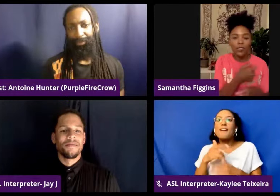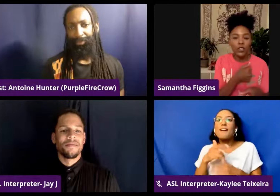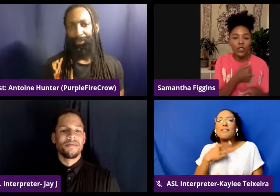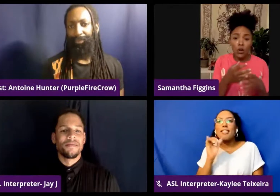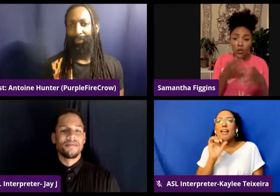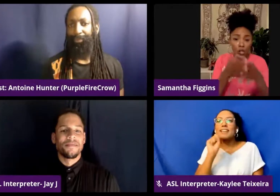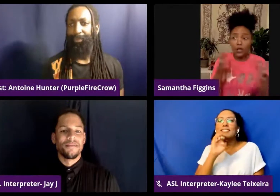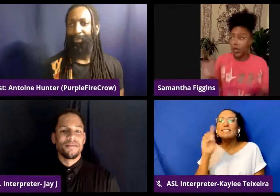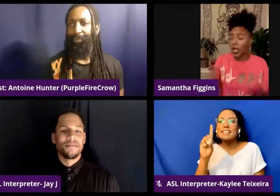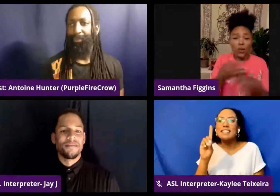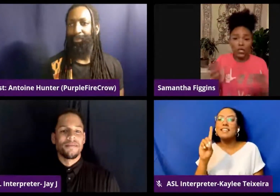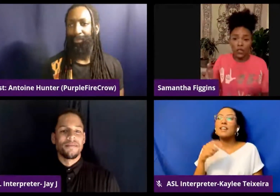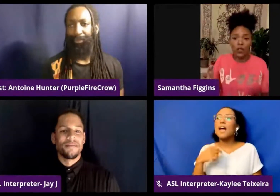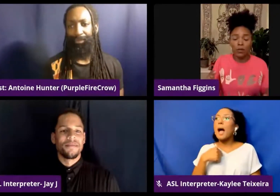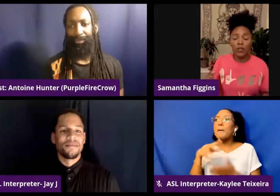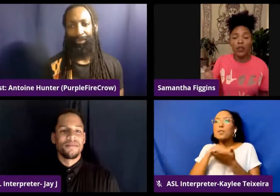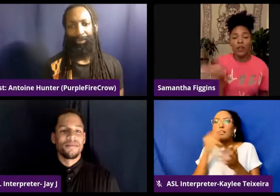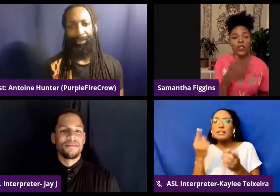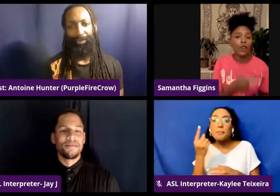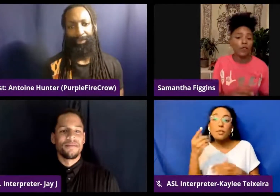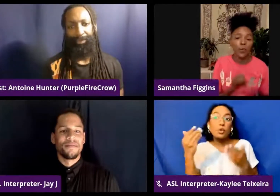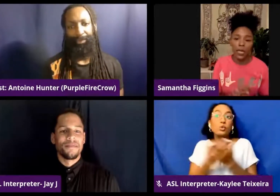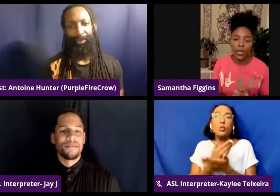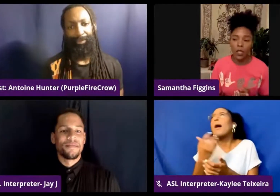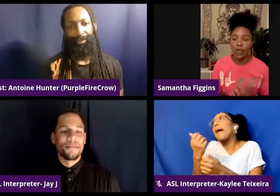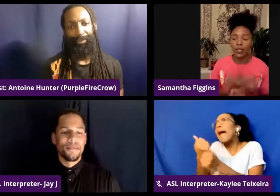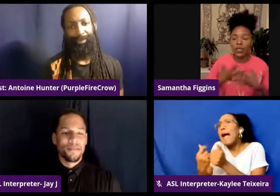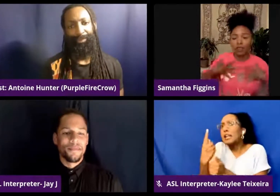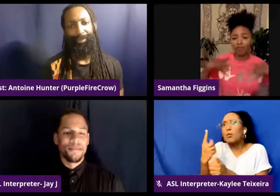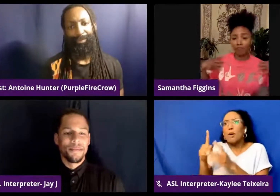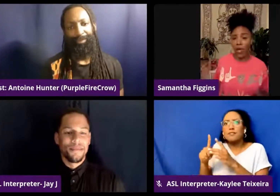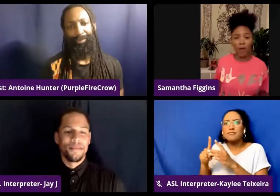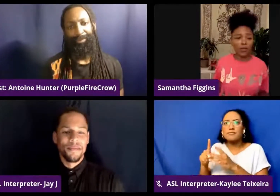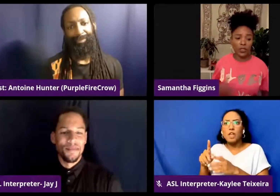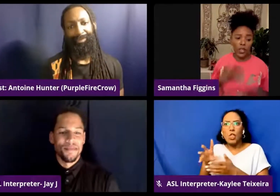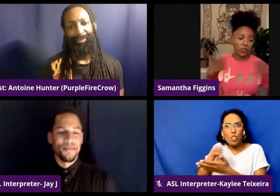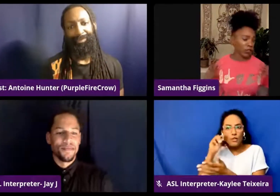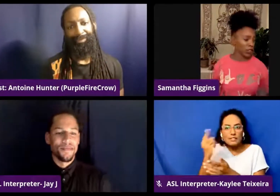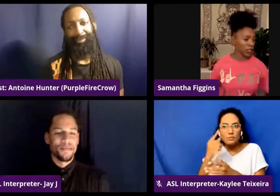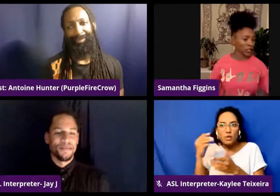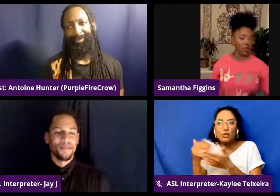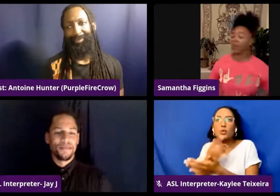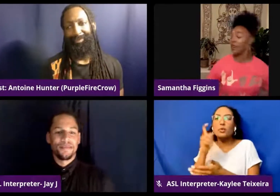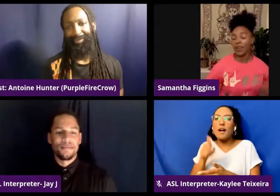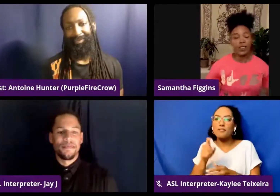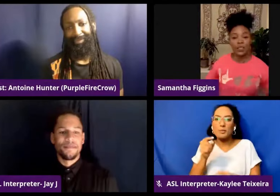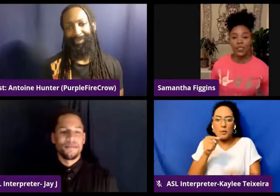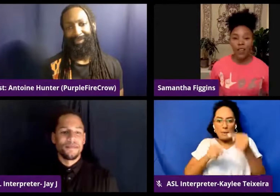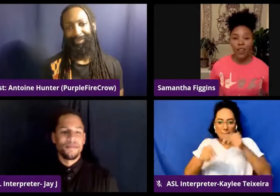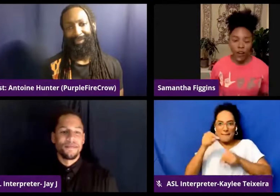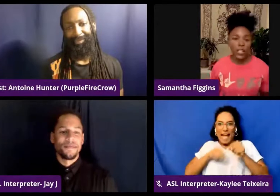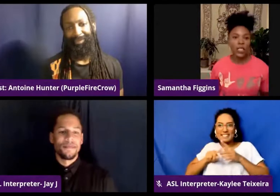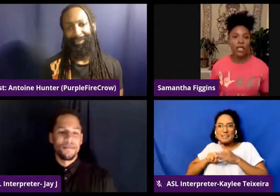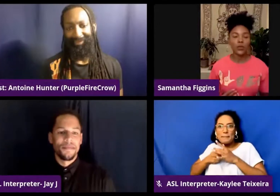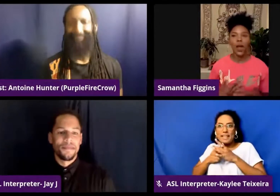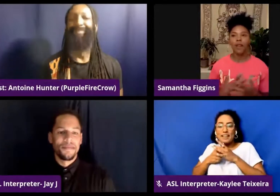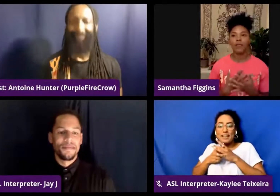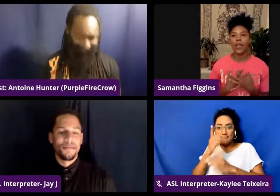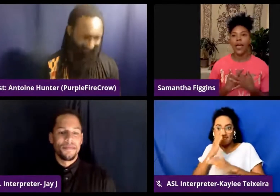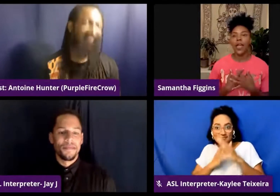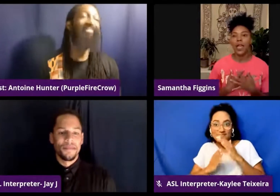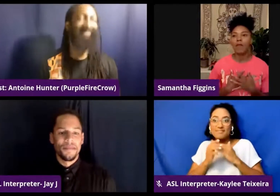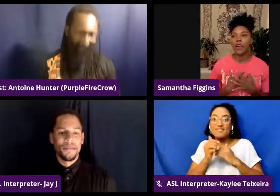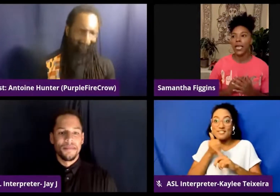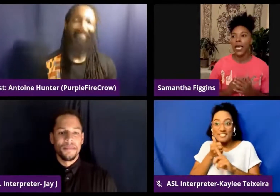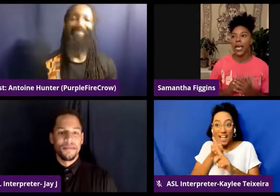you have to, or when anyone is learning something new, you have to start from the beginning. You have to humble yourself and just start fresh. And that's where I